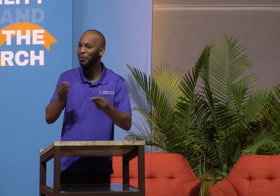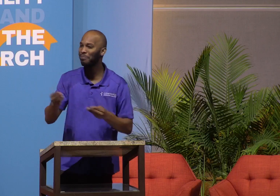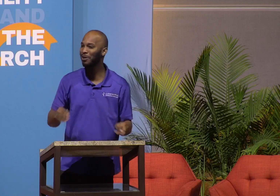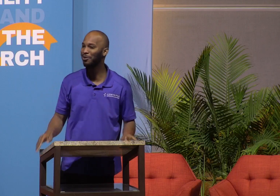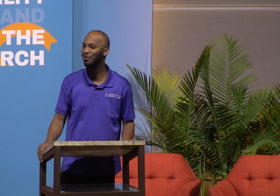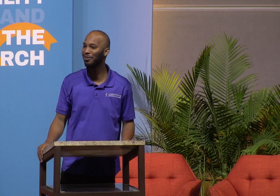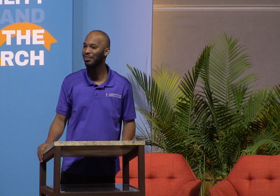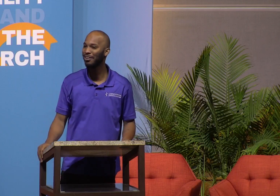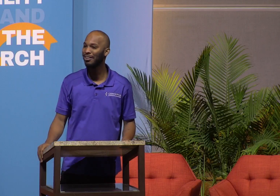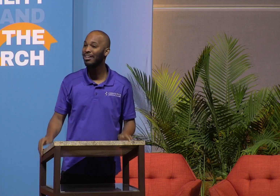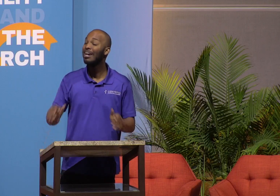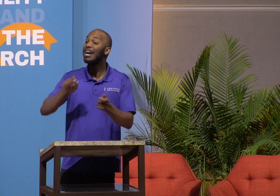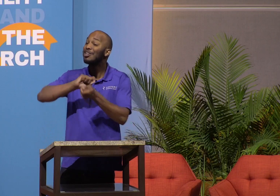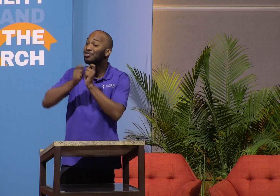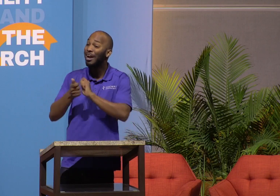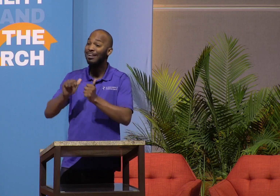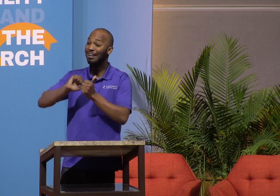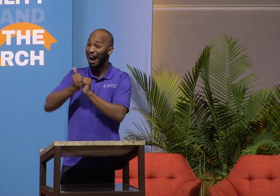where transformation can truly happen.